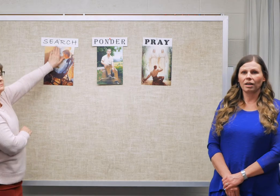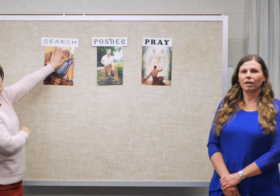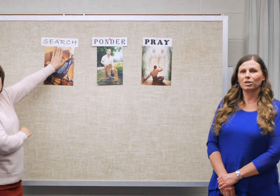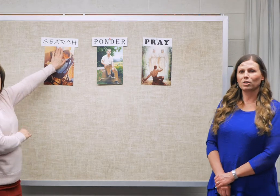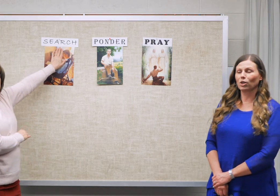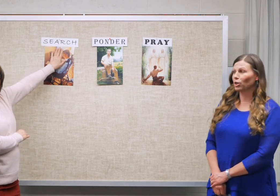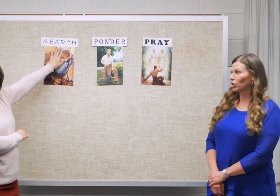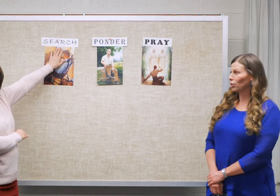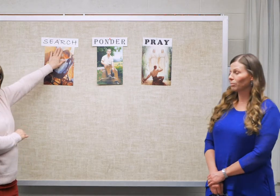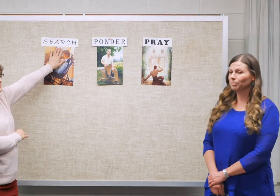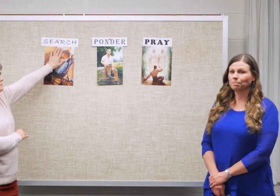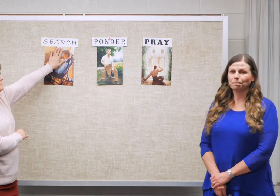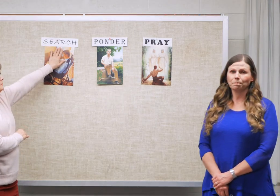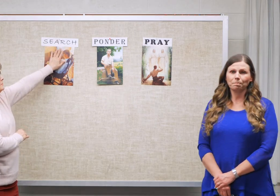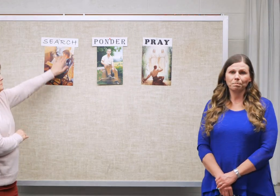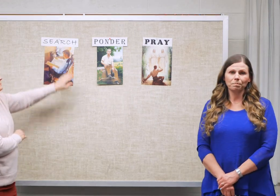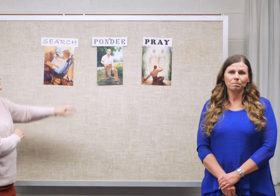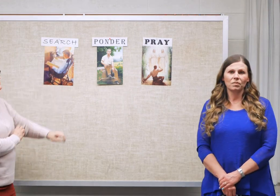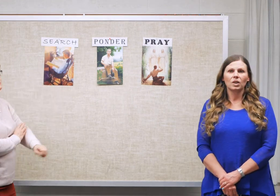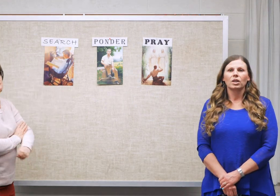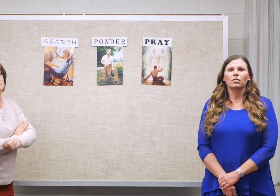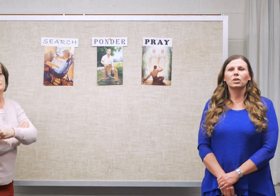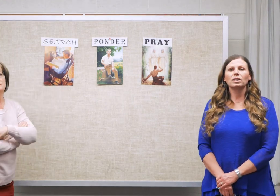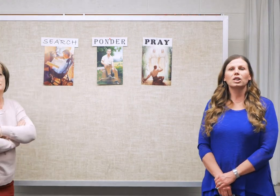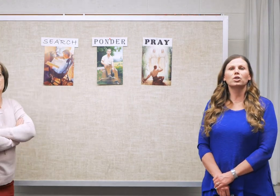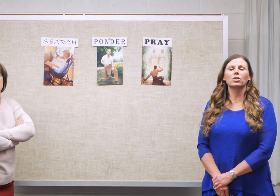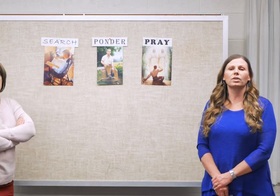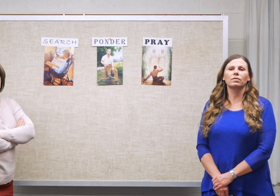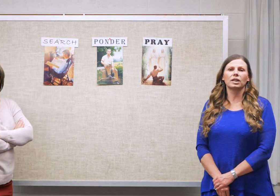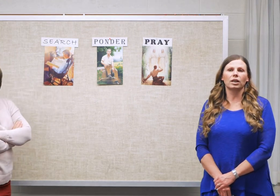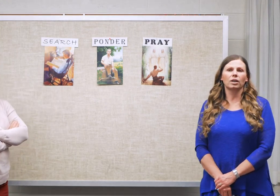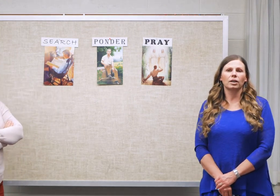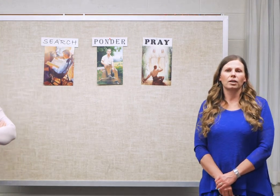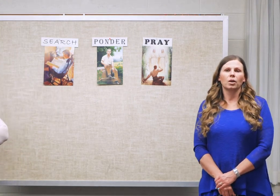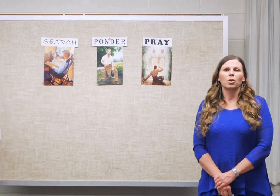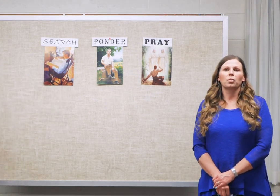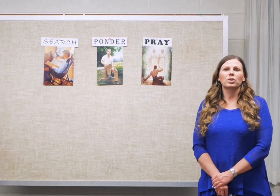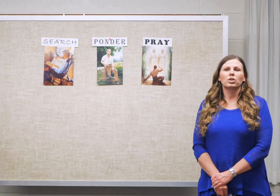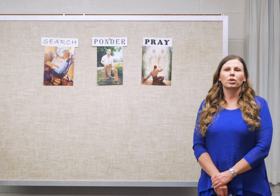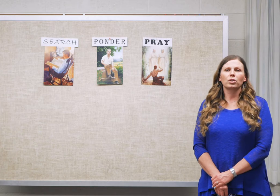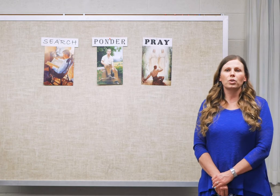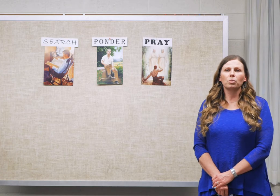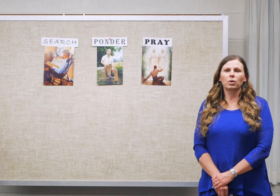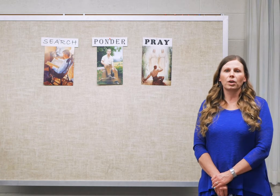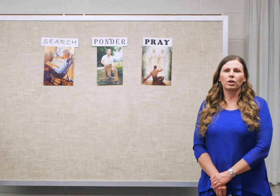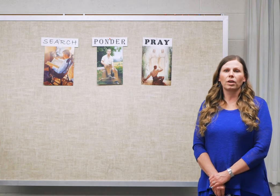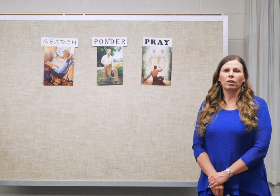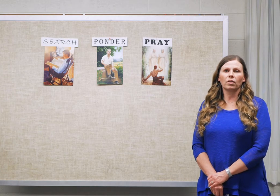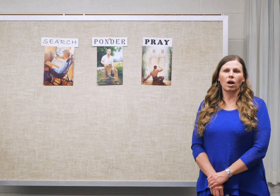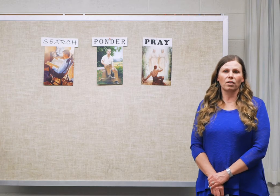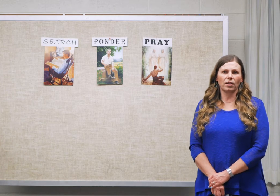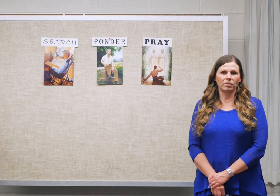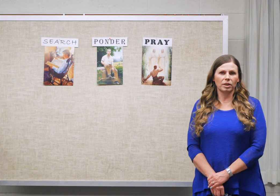is search. The first thing Joseph did was turn to the word of God found in the